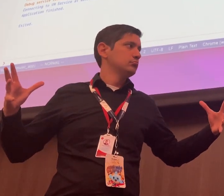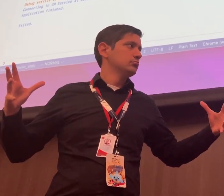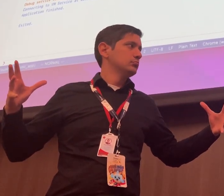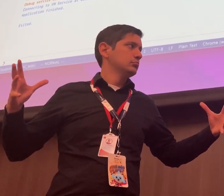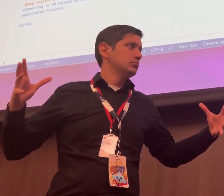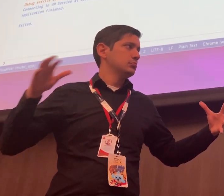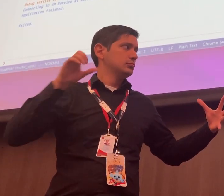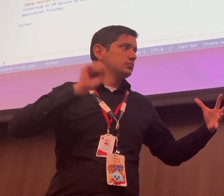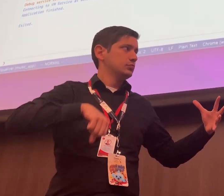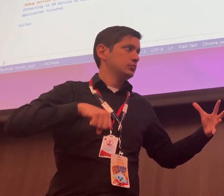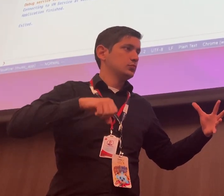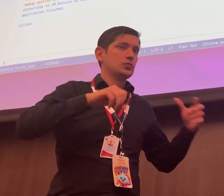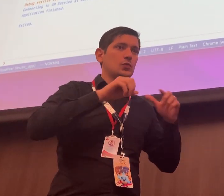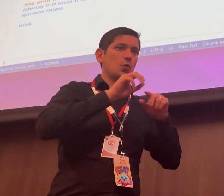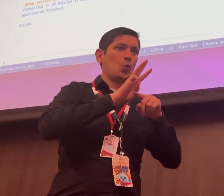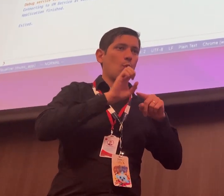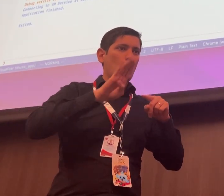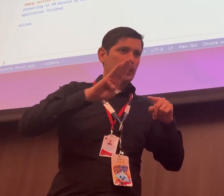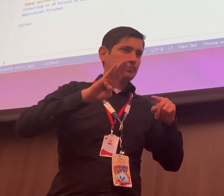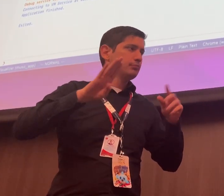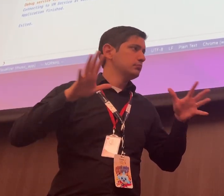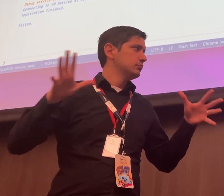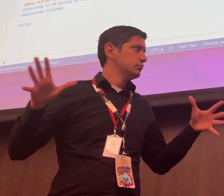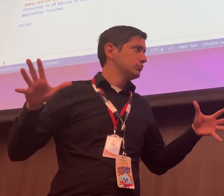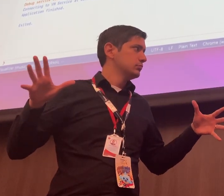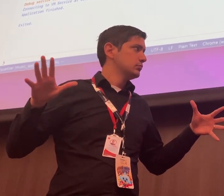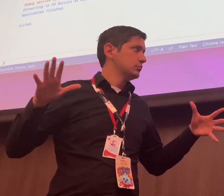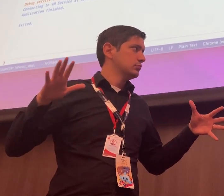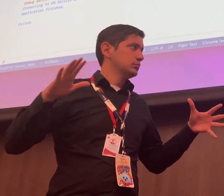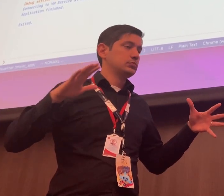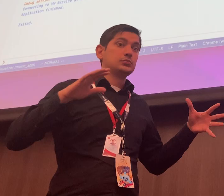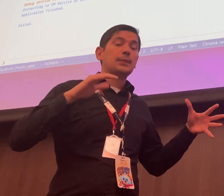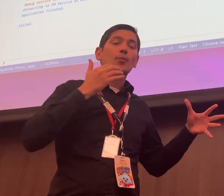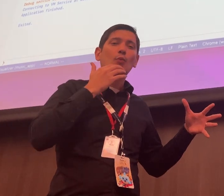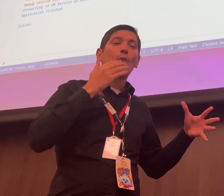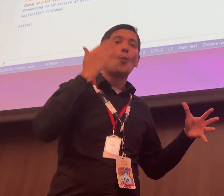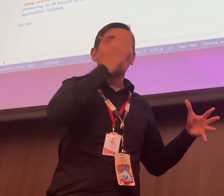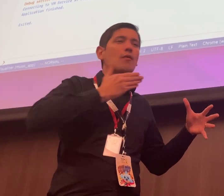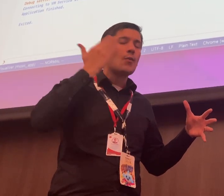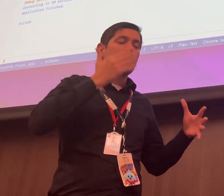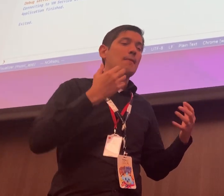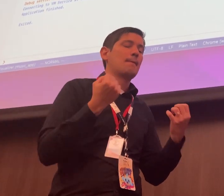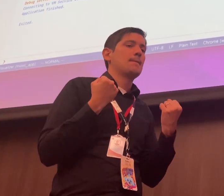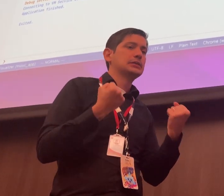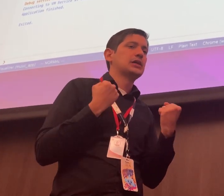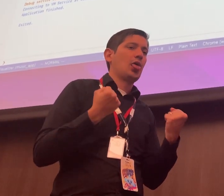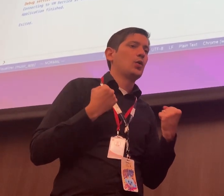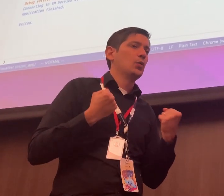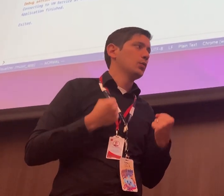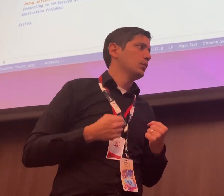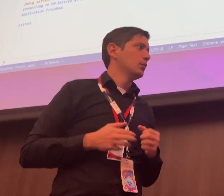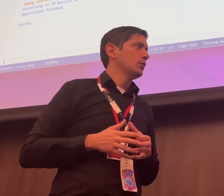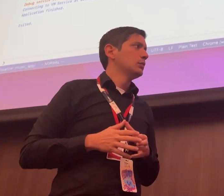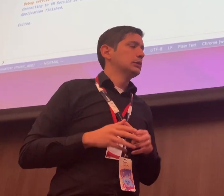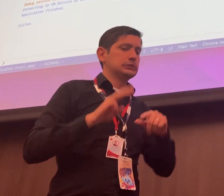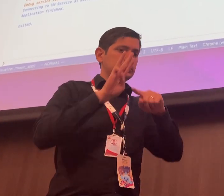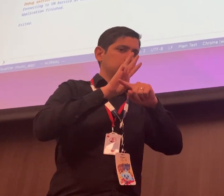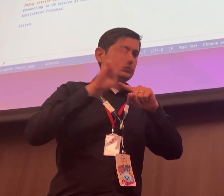web apps or websites like Wikipedia, right, which is very text heavy and is indexable and has a lot of